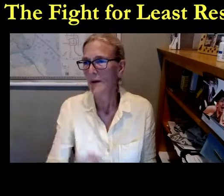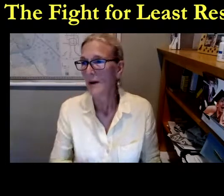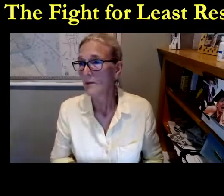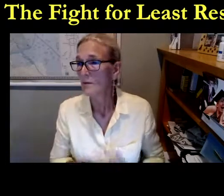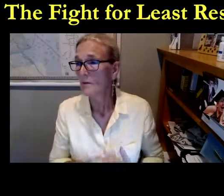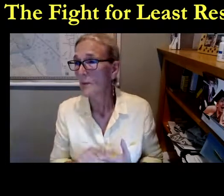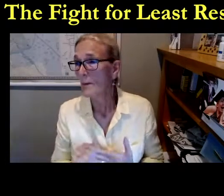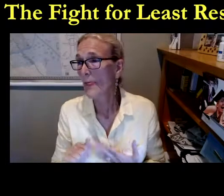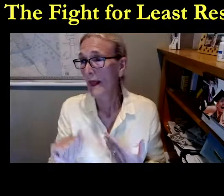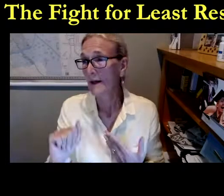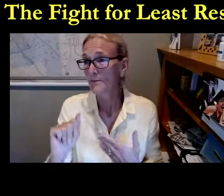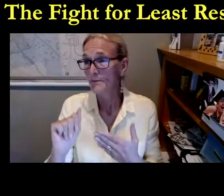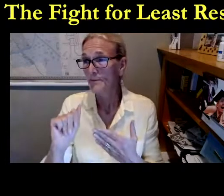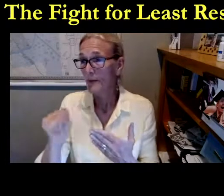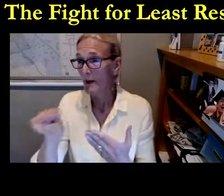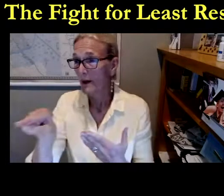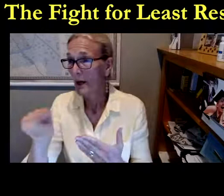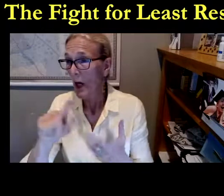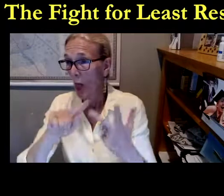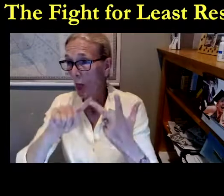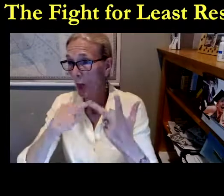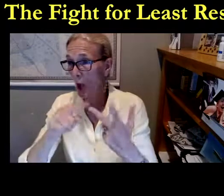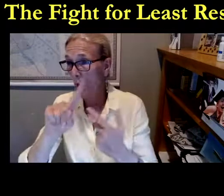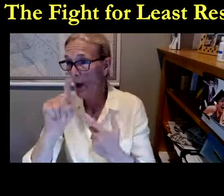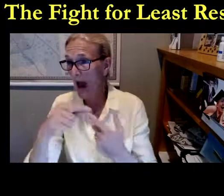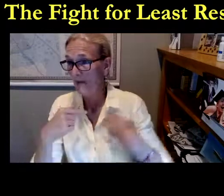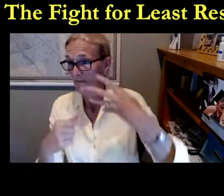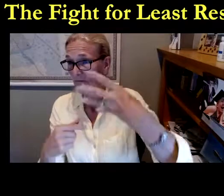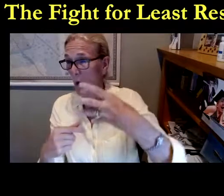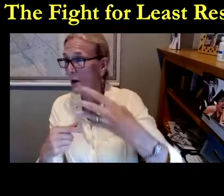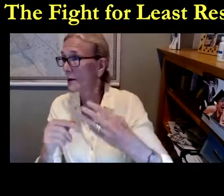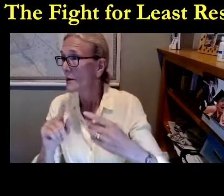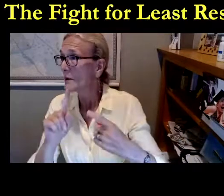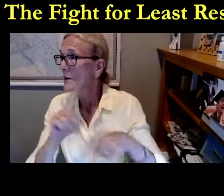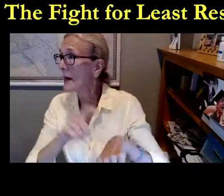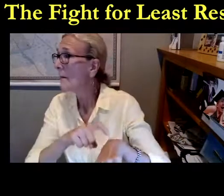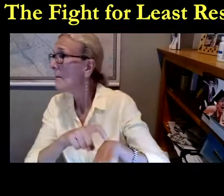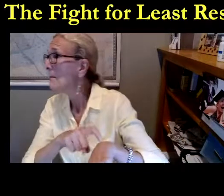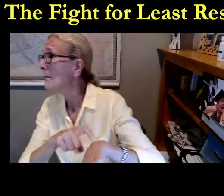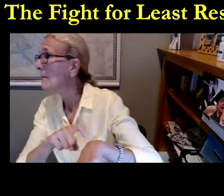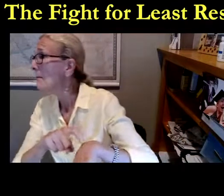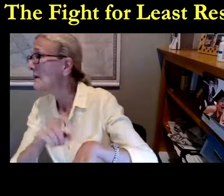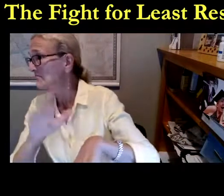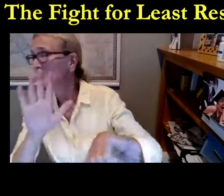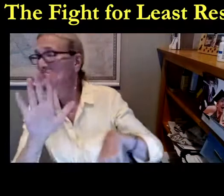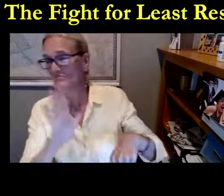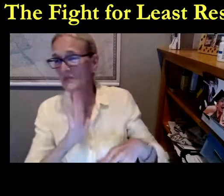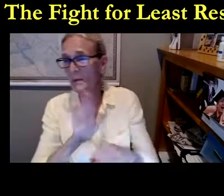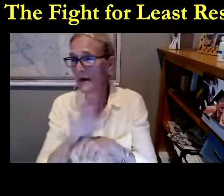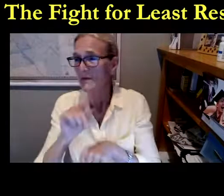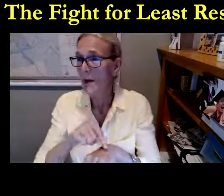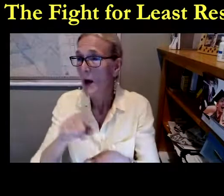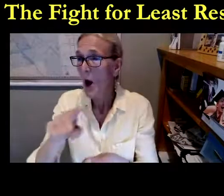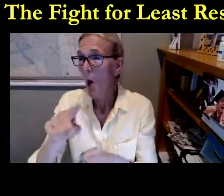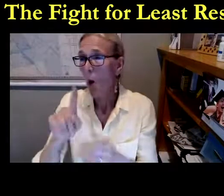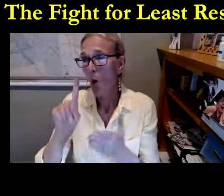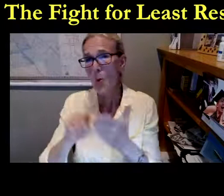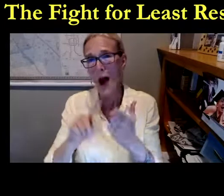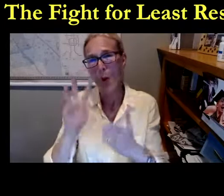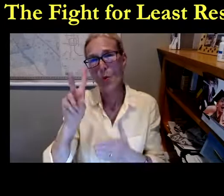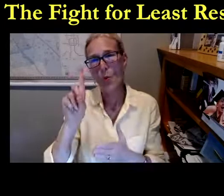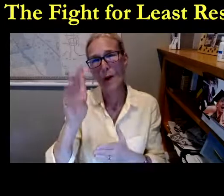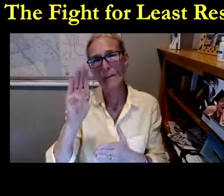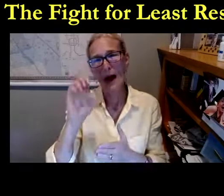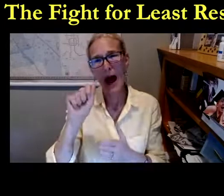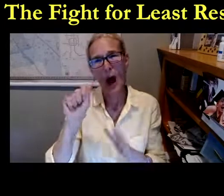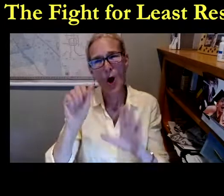So I do believe that information is available on NAD's website. Okay, the third question we have, do we still